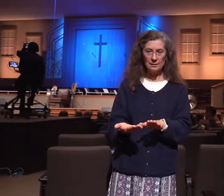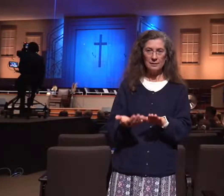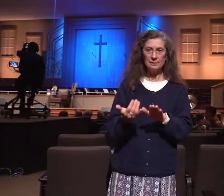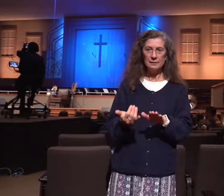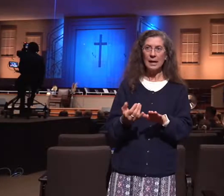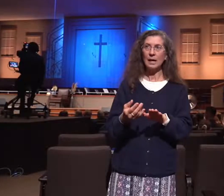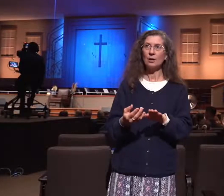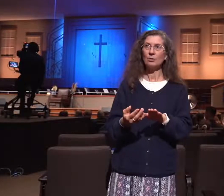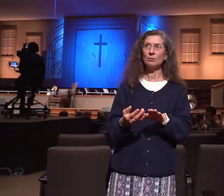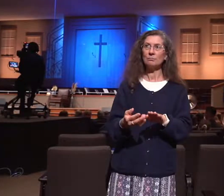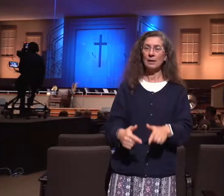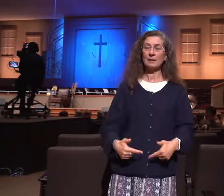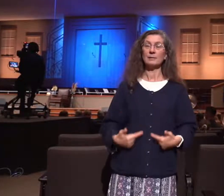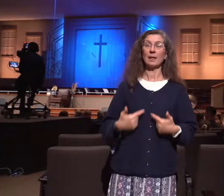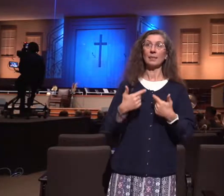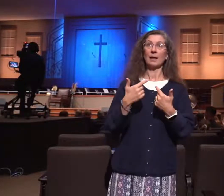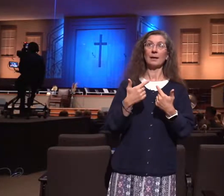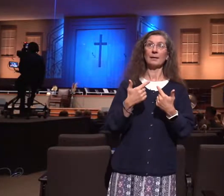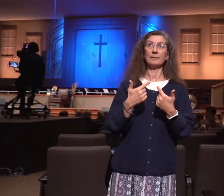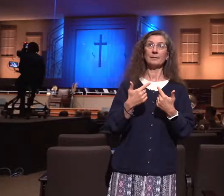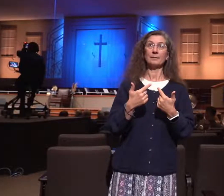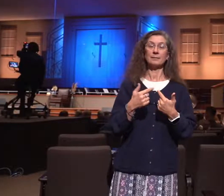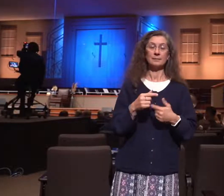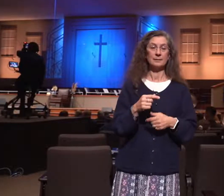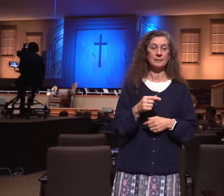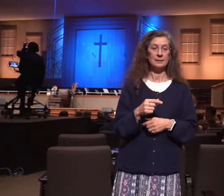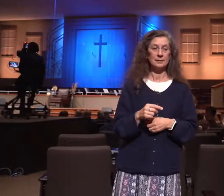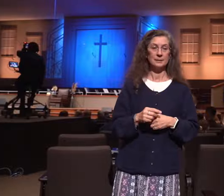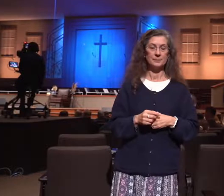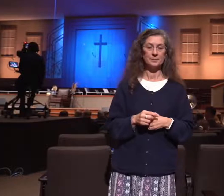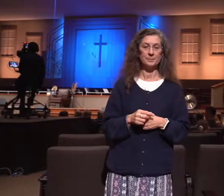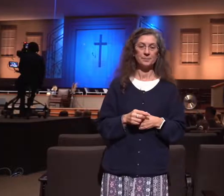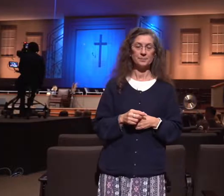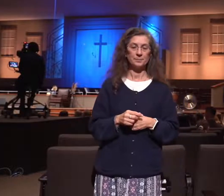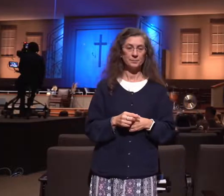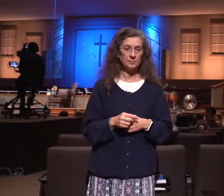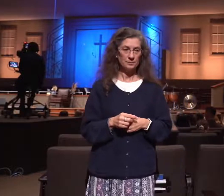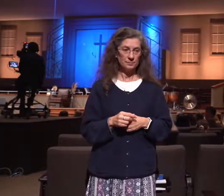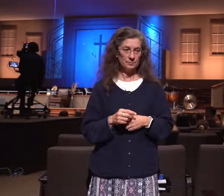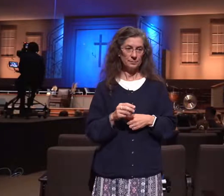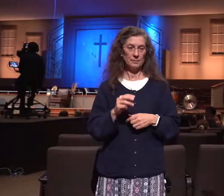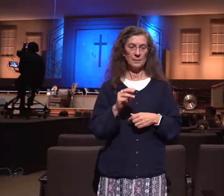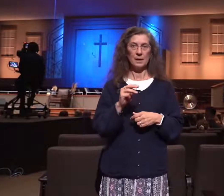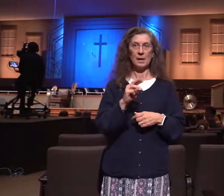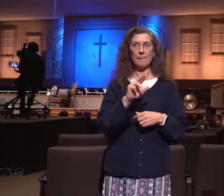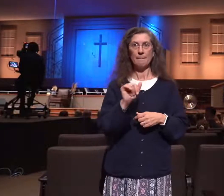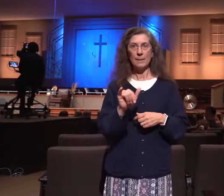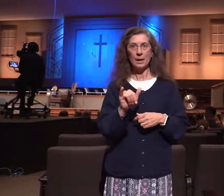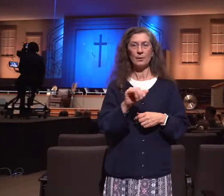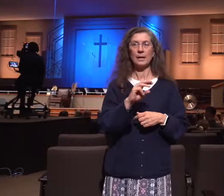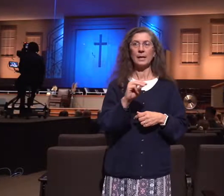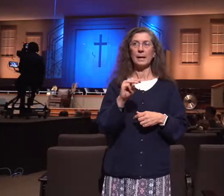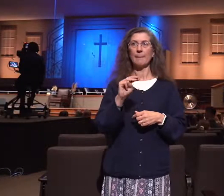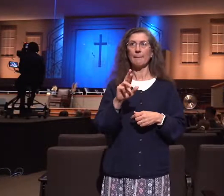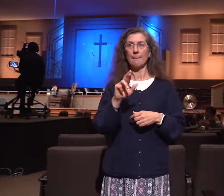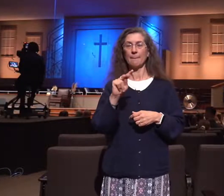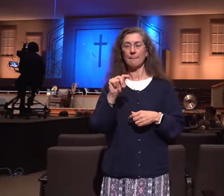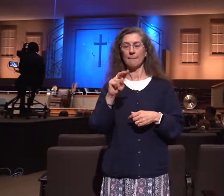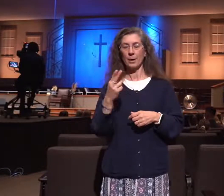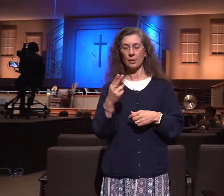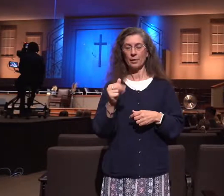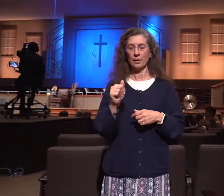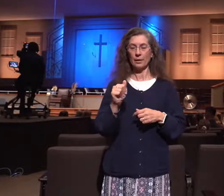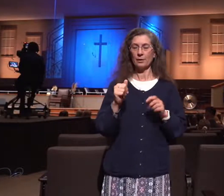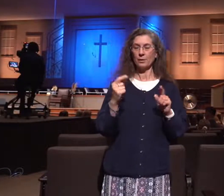And both Martha and I, when we saw Jesus coming, we ran out there to meet him, and we told him, he's